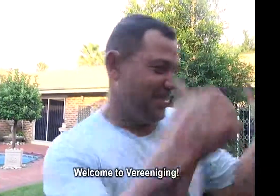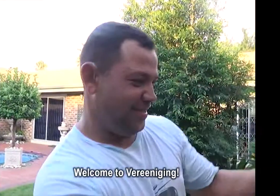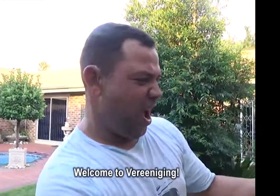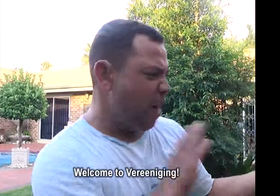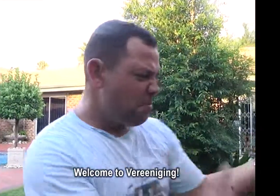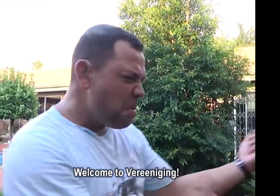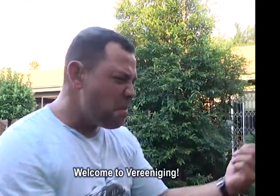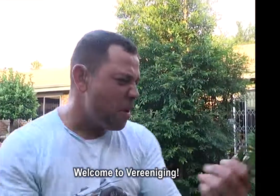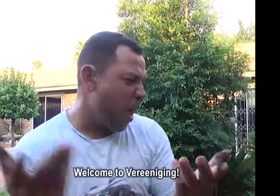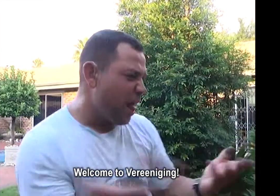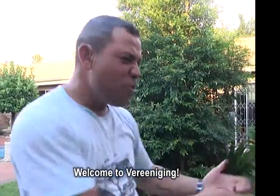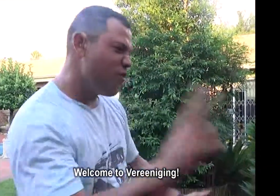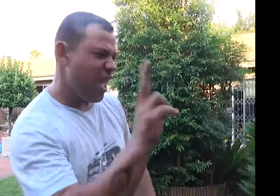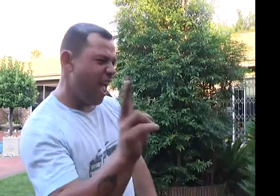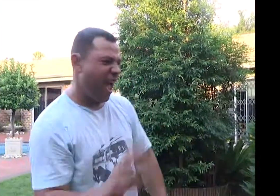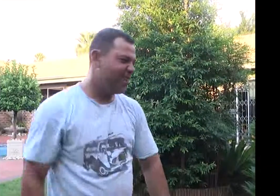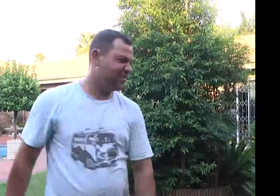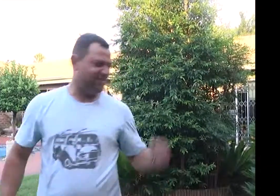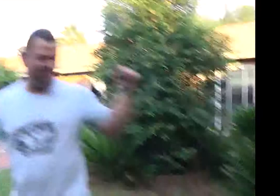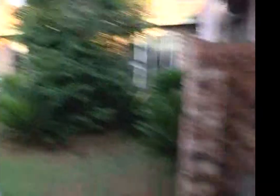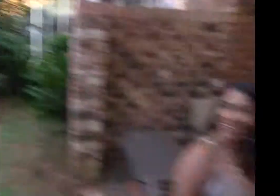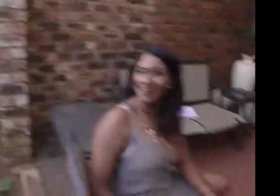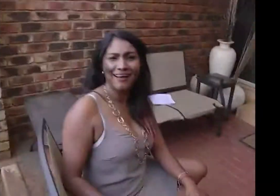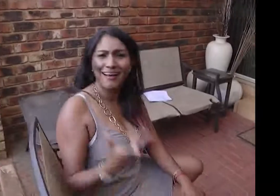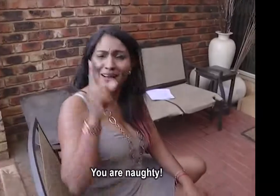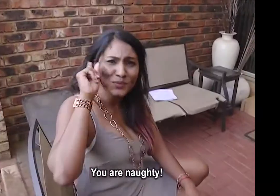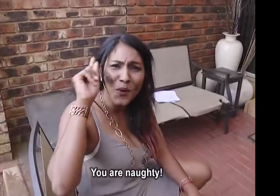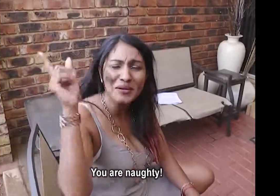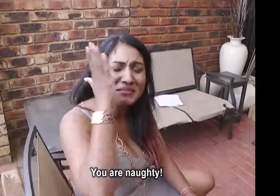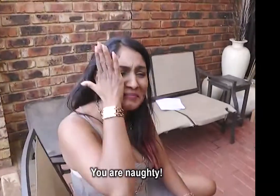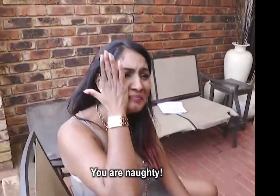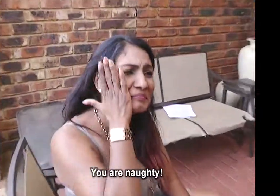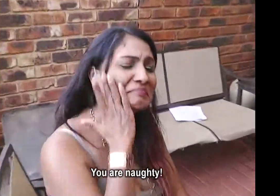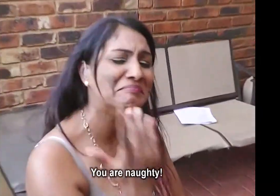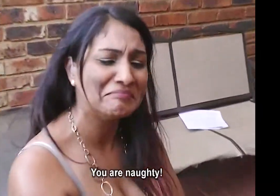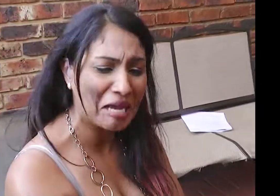Welcome to Vereniging. You are naughty.